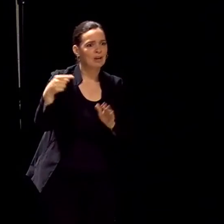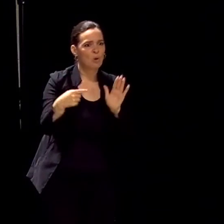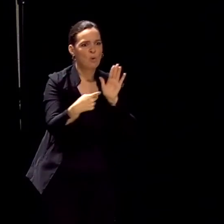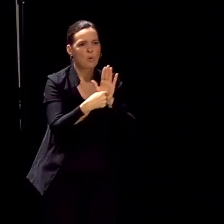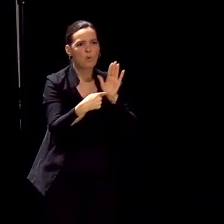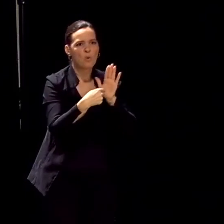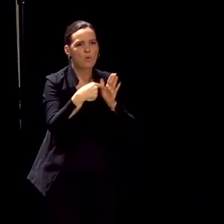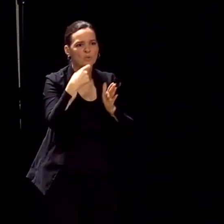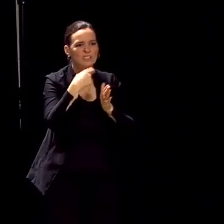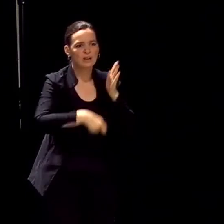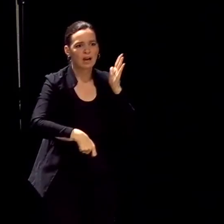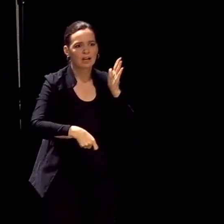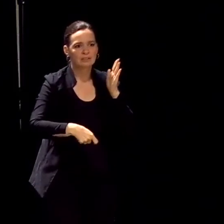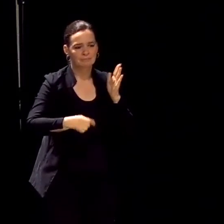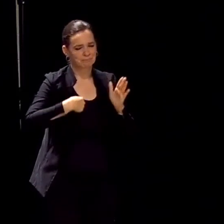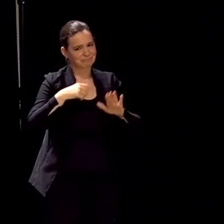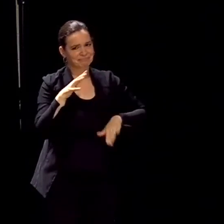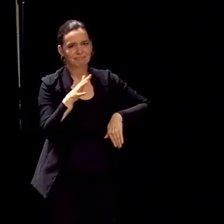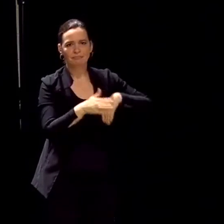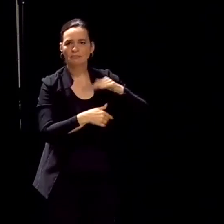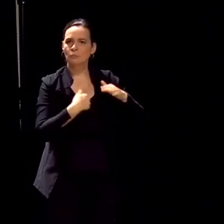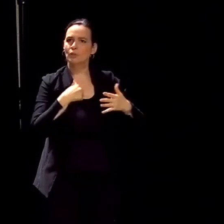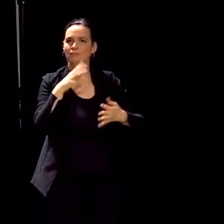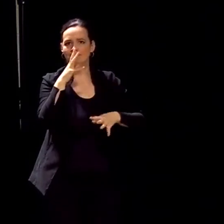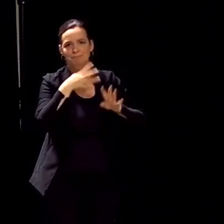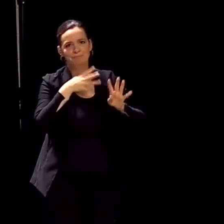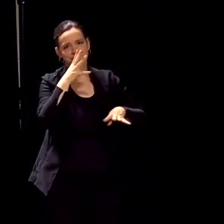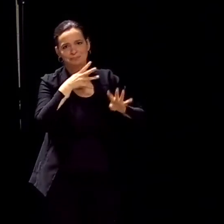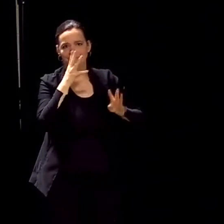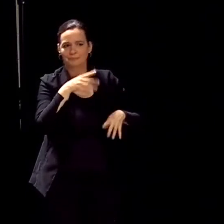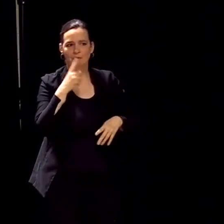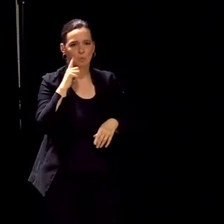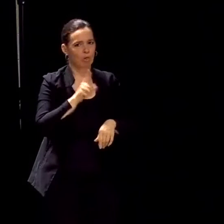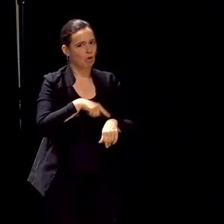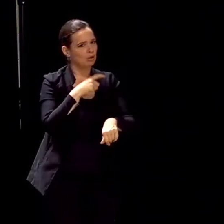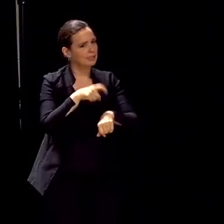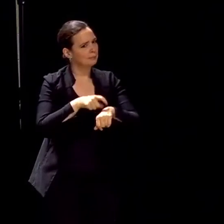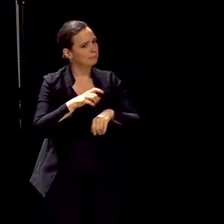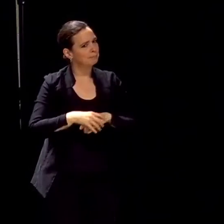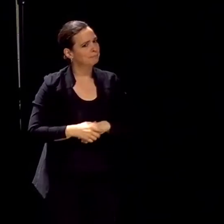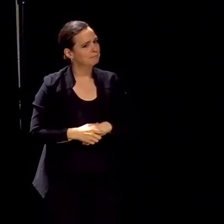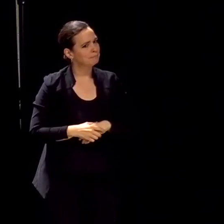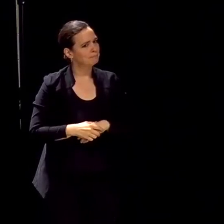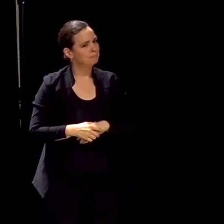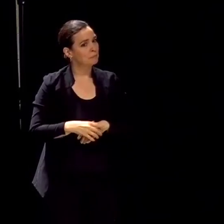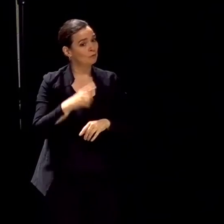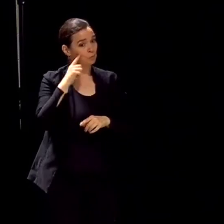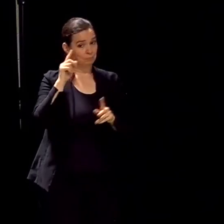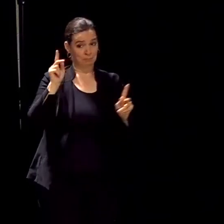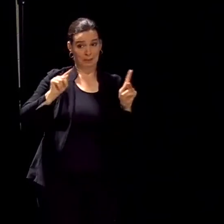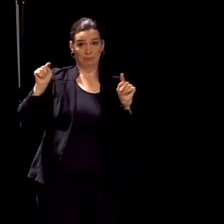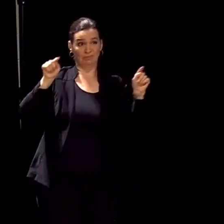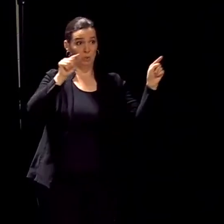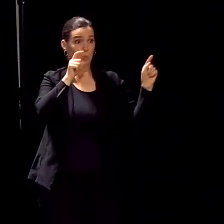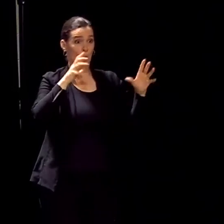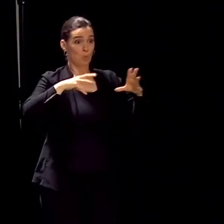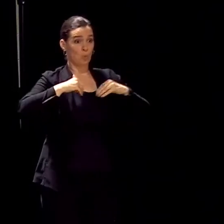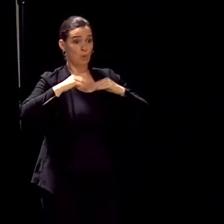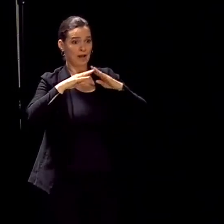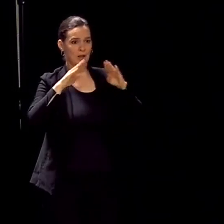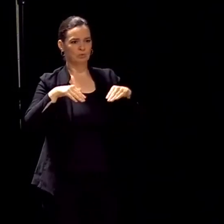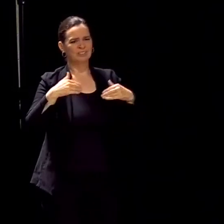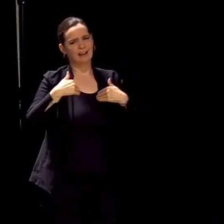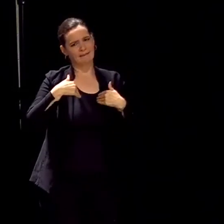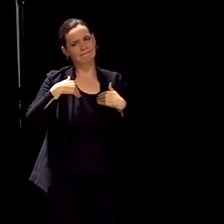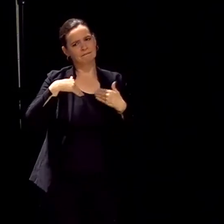have years to set up a payment plan. You have up till that day to set up a payment plan. So I haven't seen the results of it. Hopefully